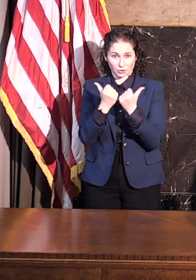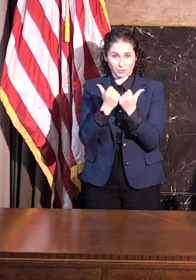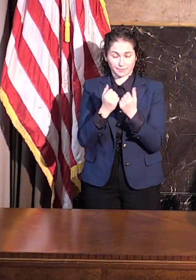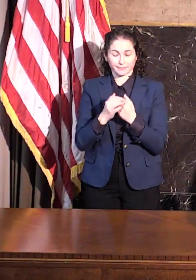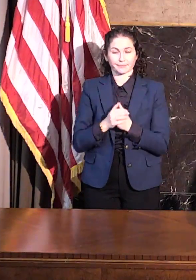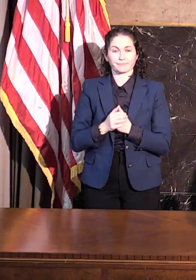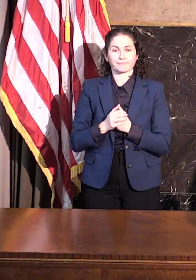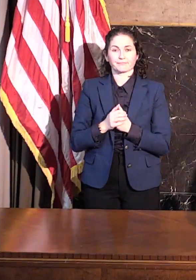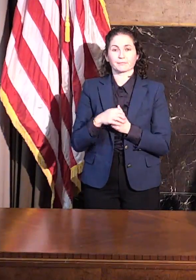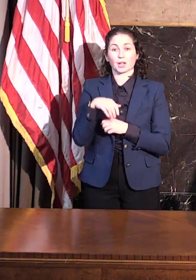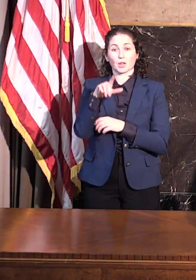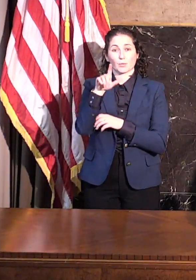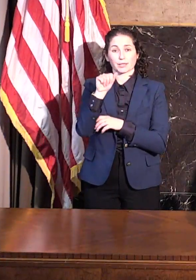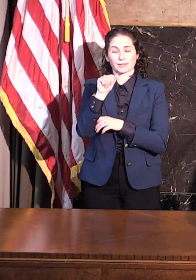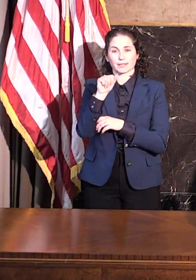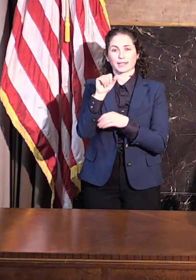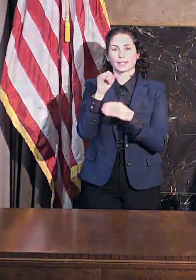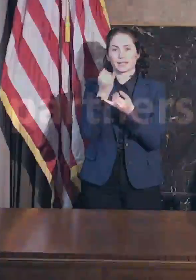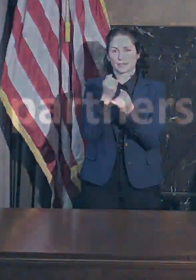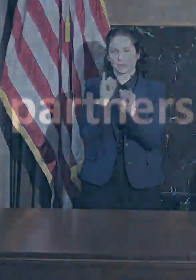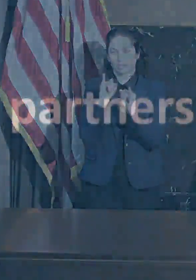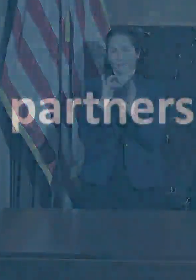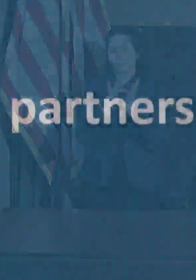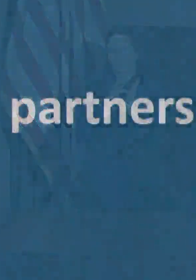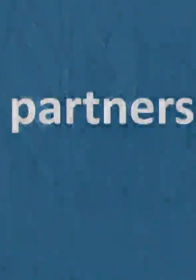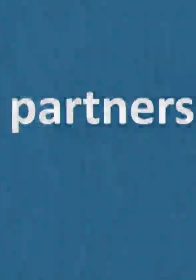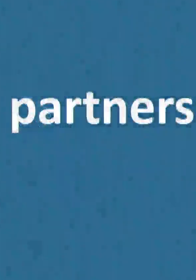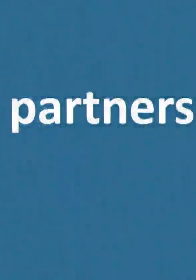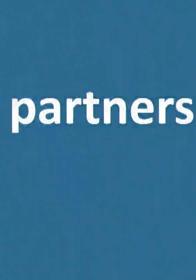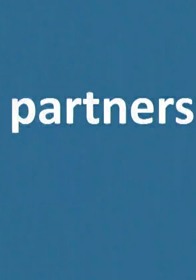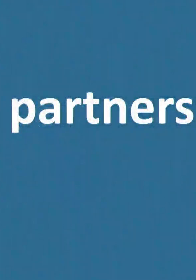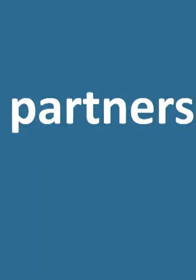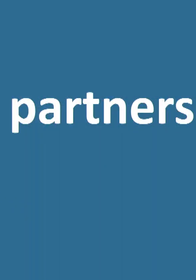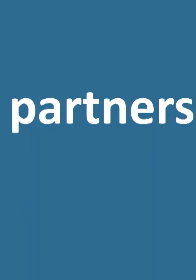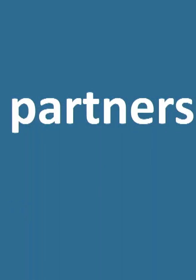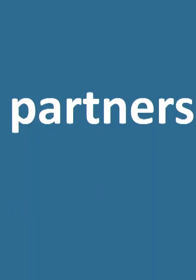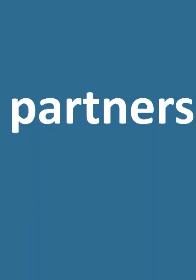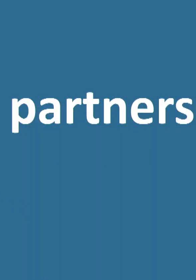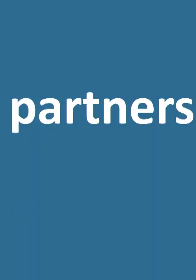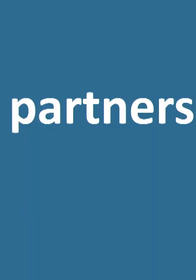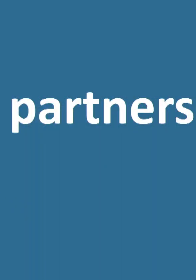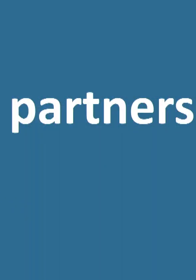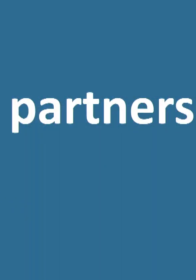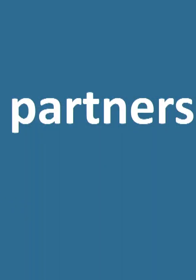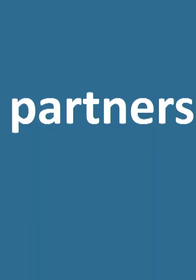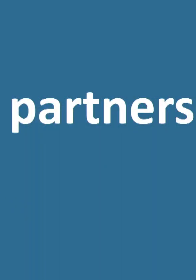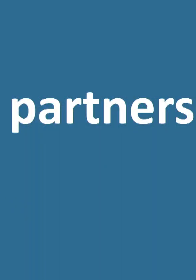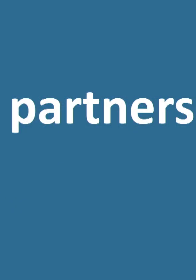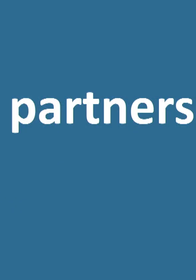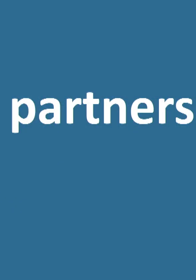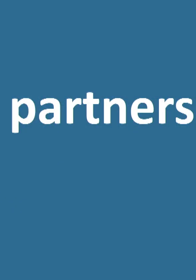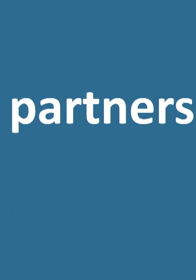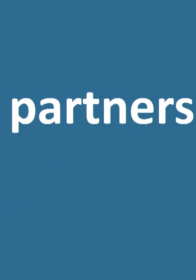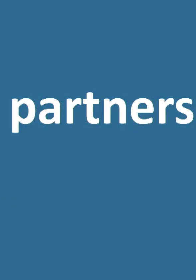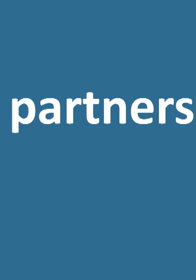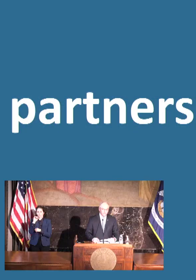Force, the Hispanic Health Equity Task Force, the Louisiana Association of Business and